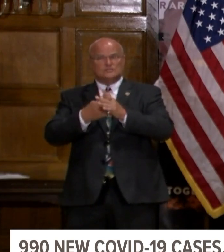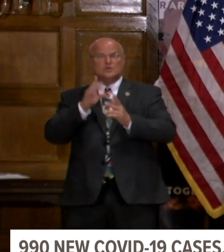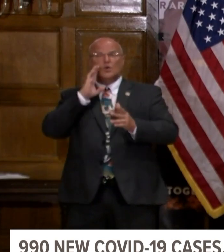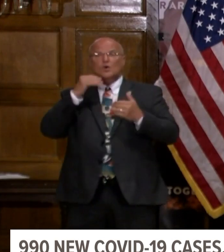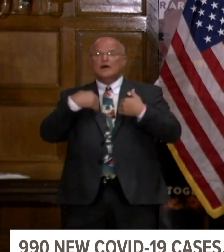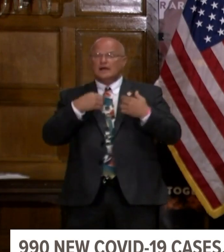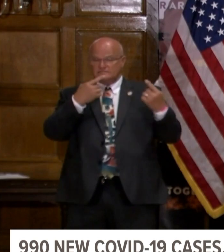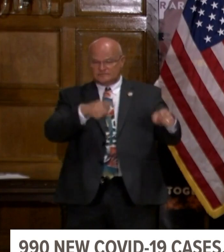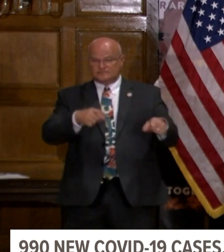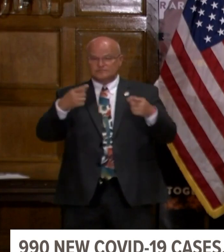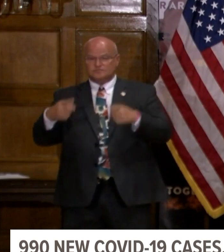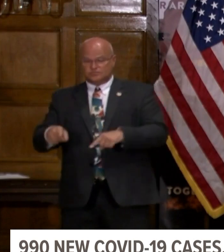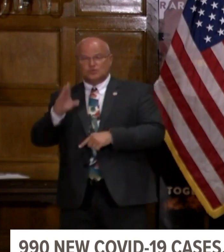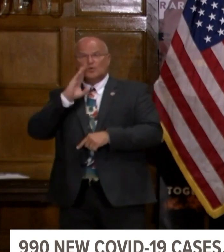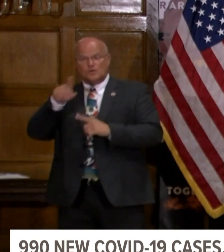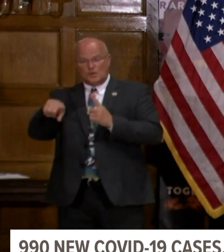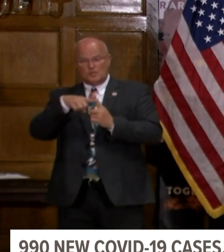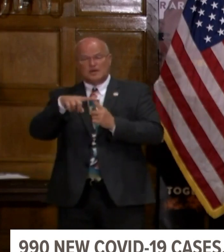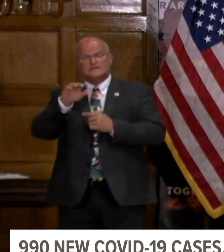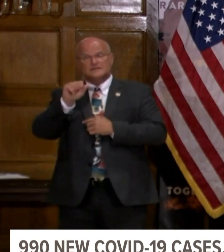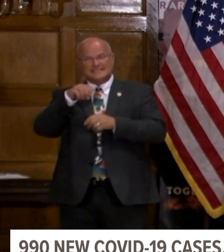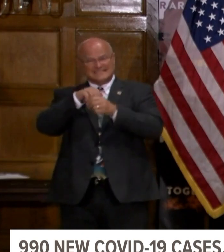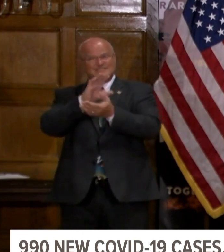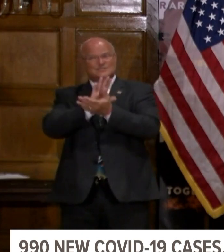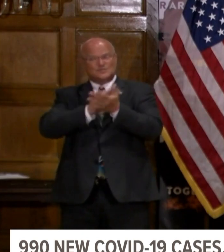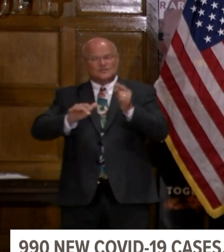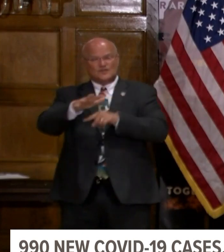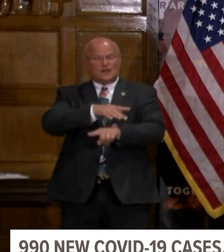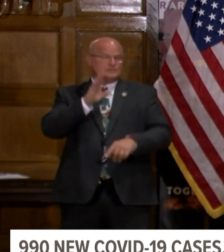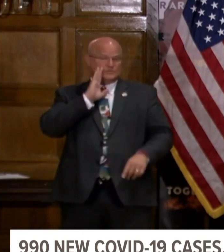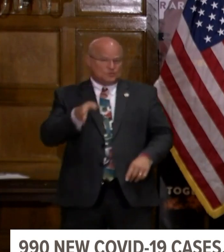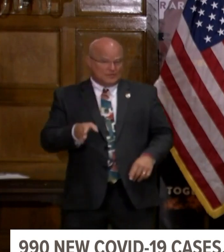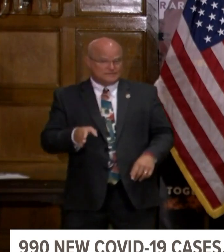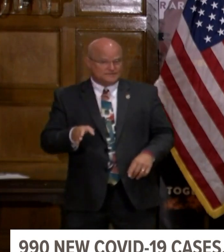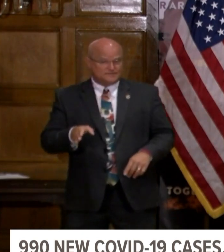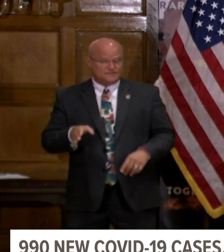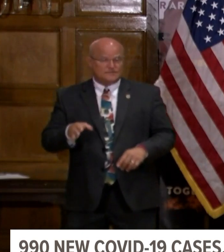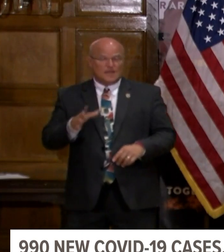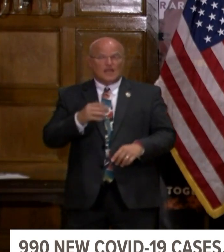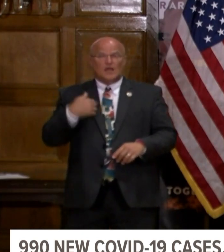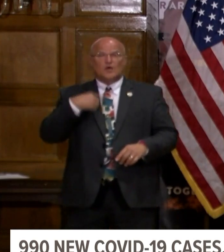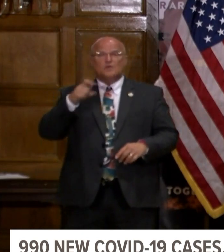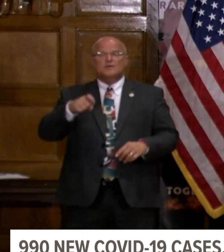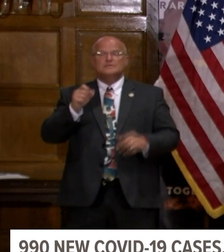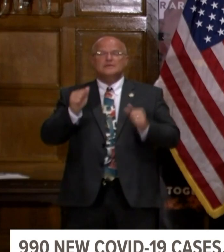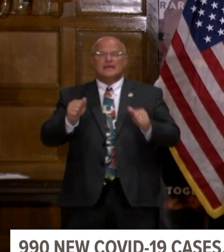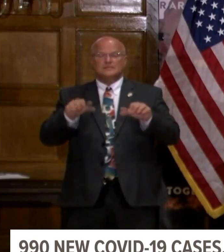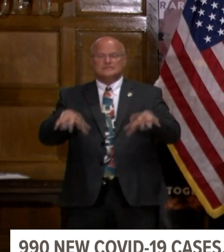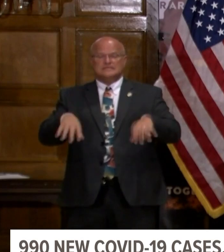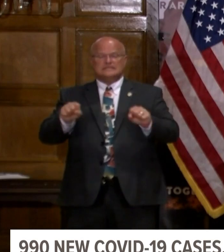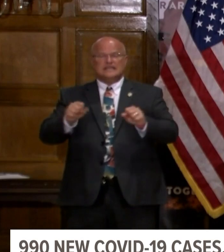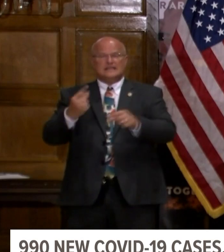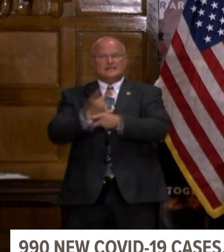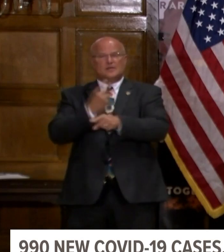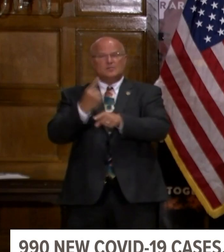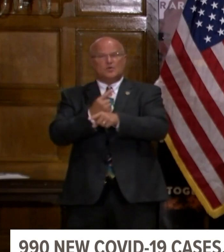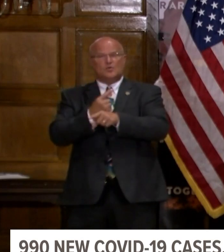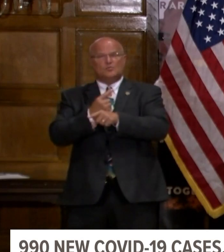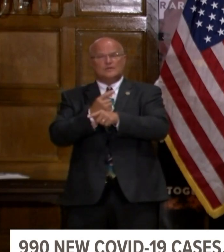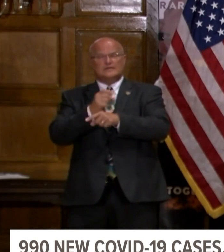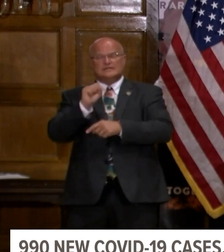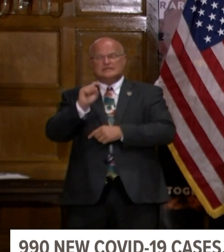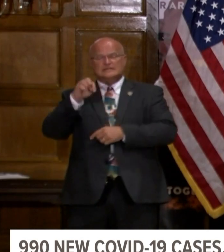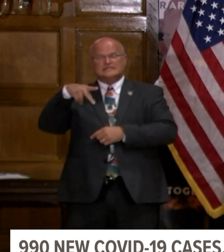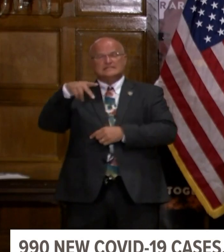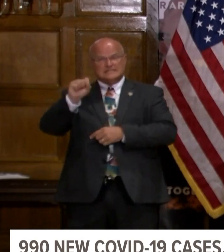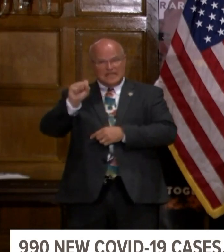have incidences of a positive case in the school environment. And we've got to be able to take the appropriate